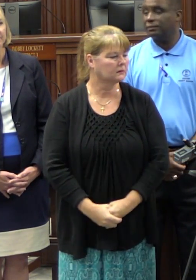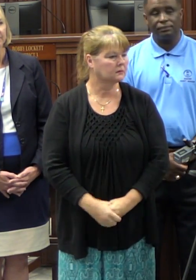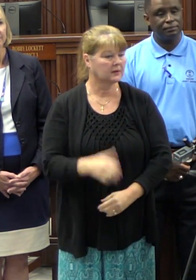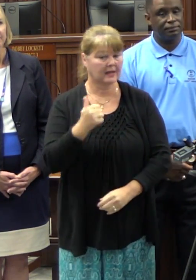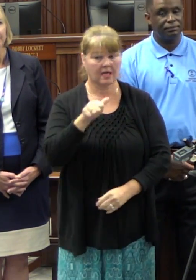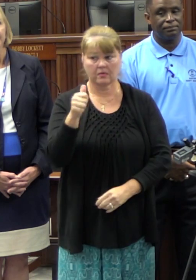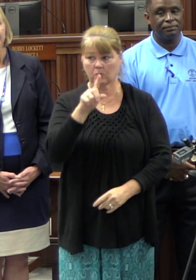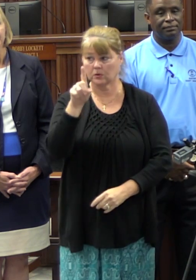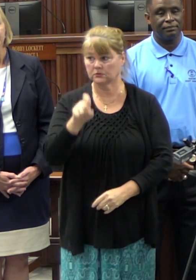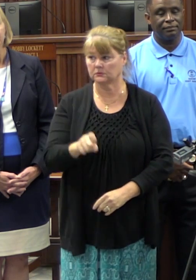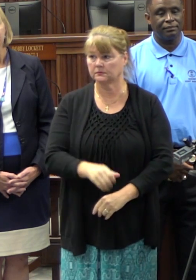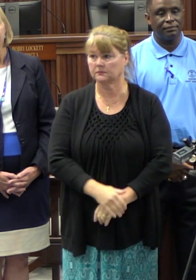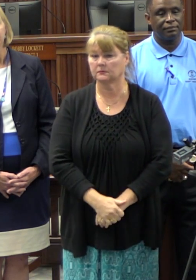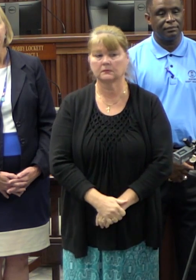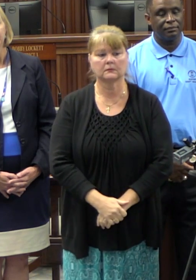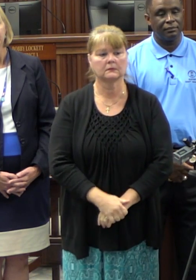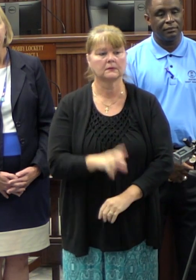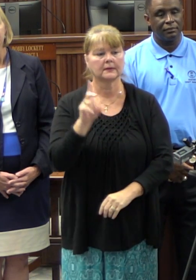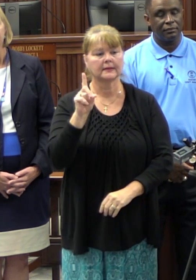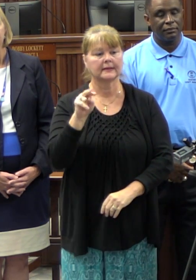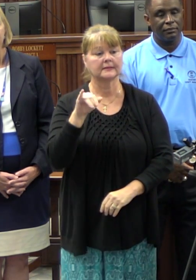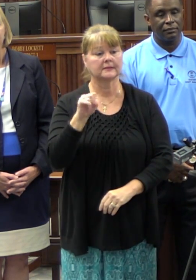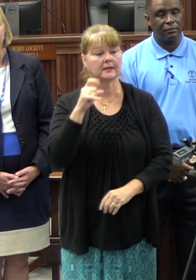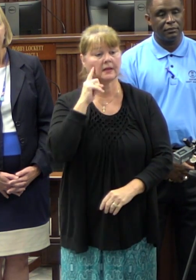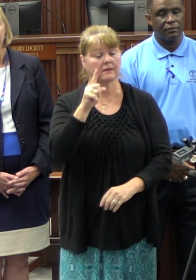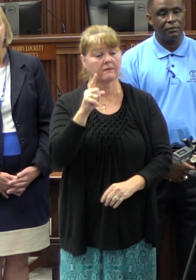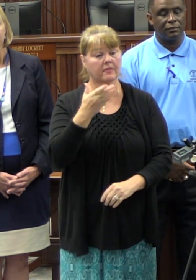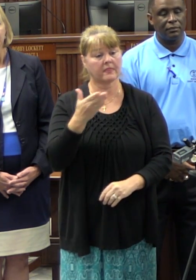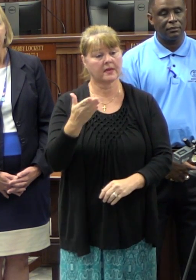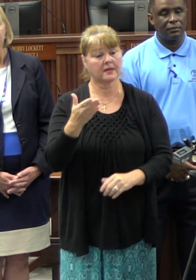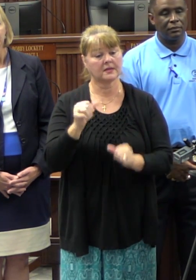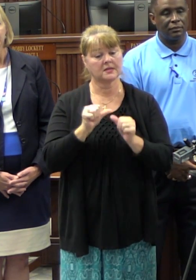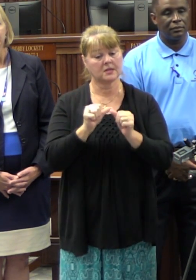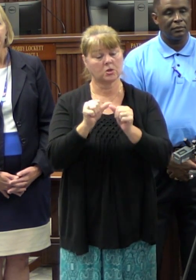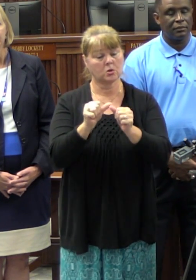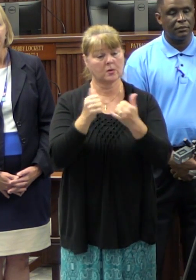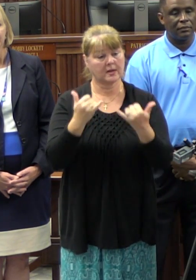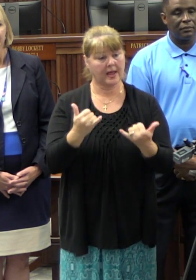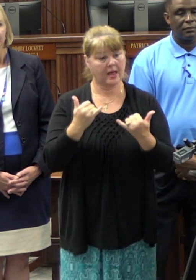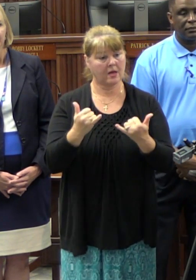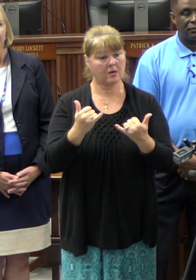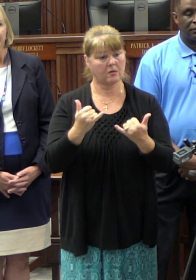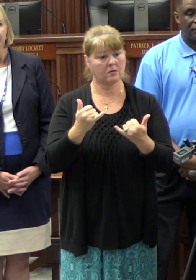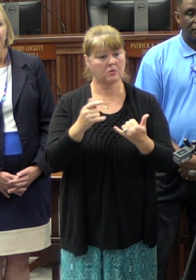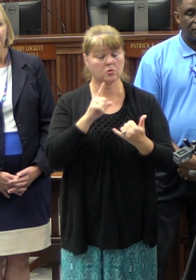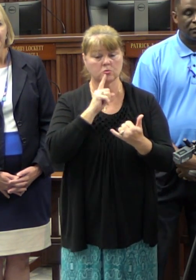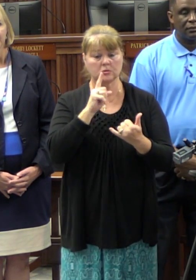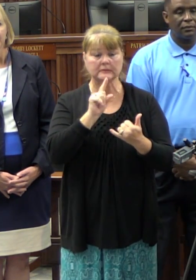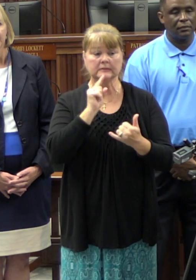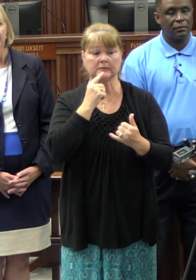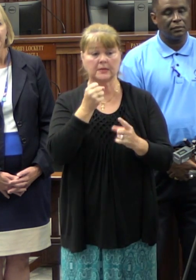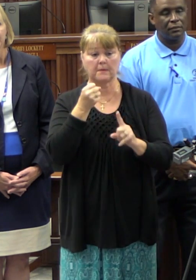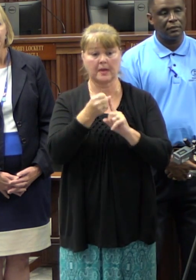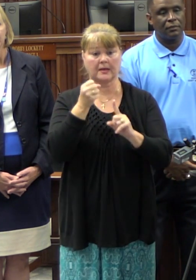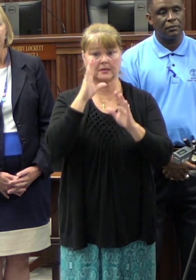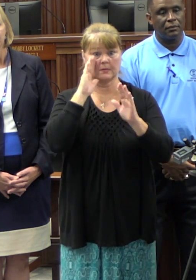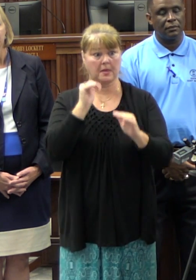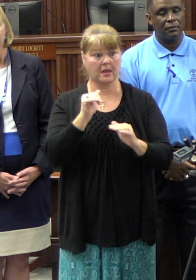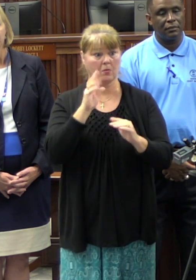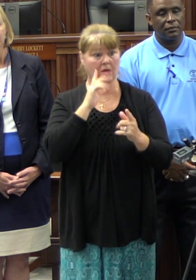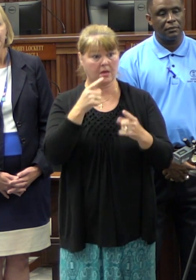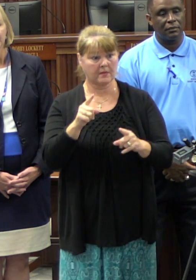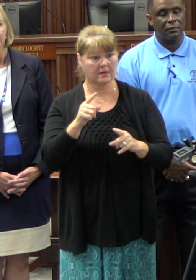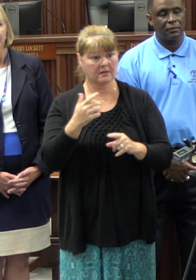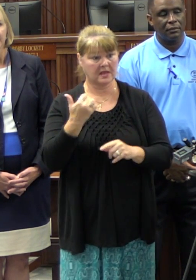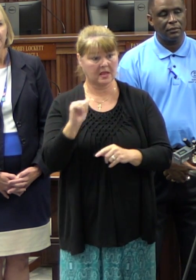Any other questions? Dennis, if things keep tracking the way they are now, I know you said no significant impacts would be expected. People, do you think,